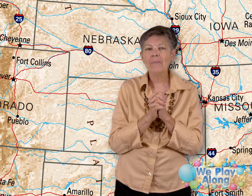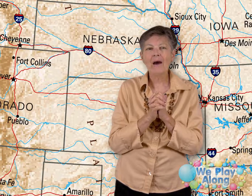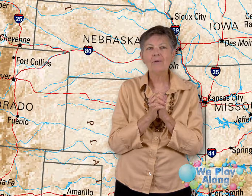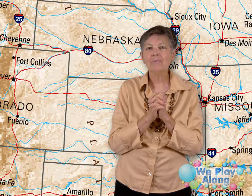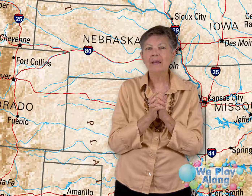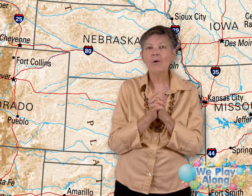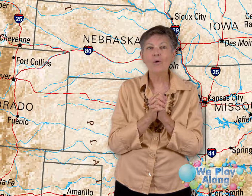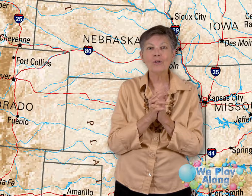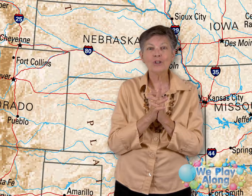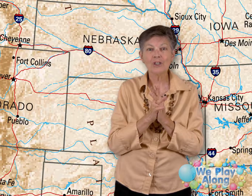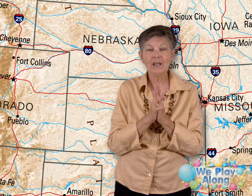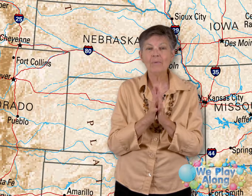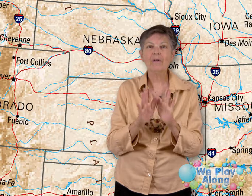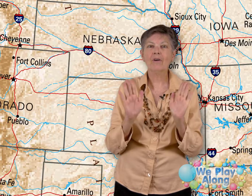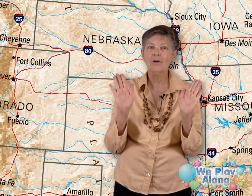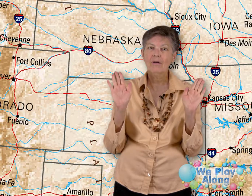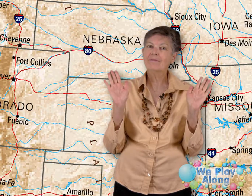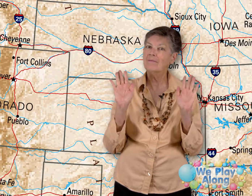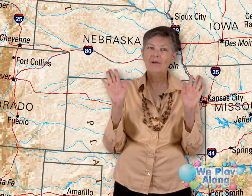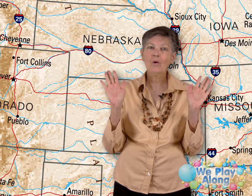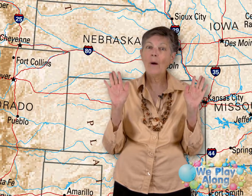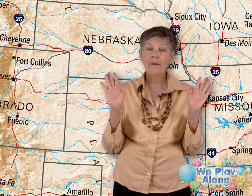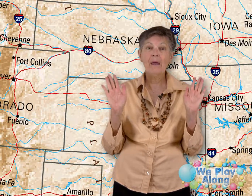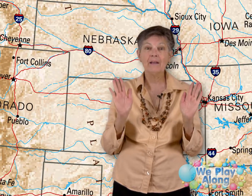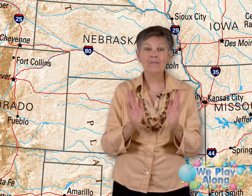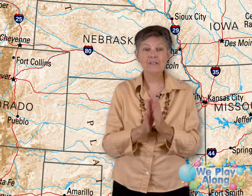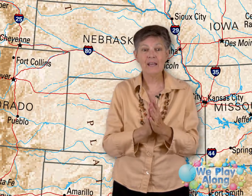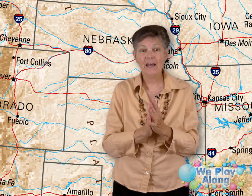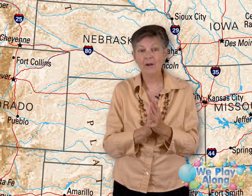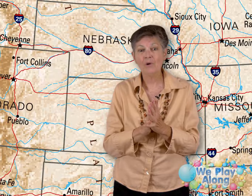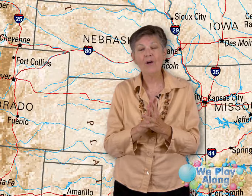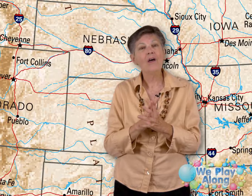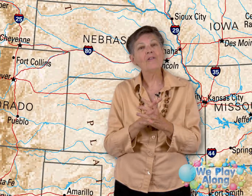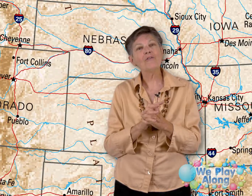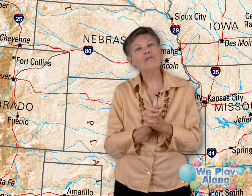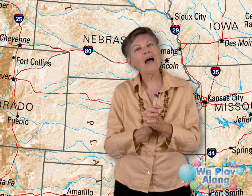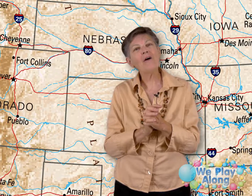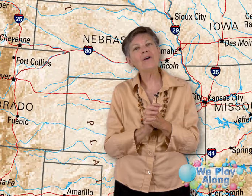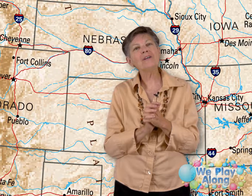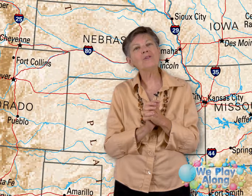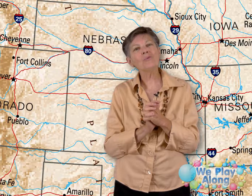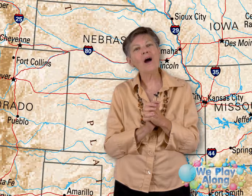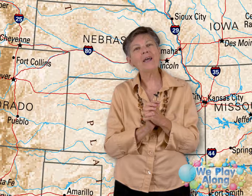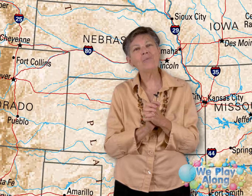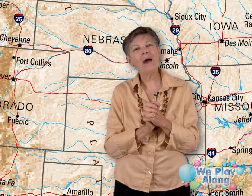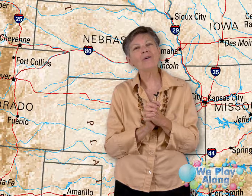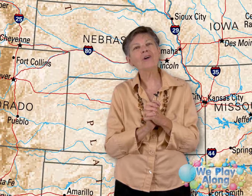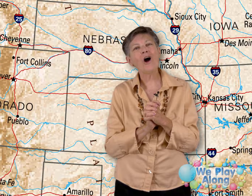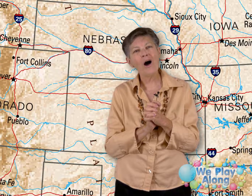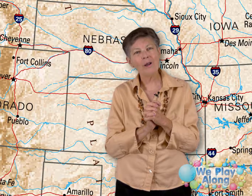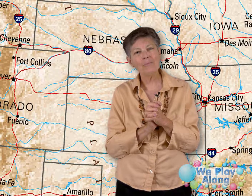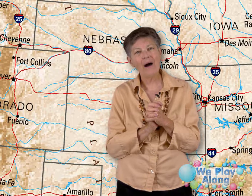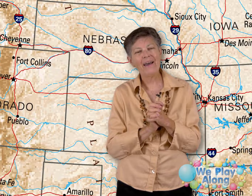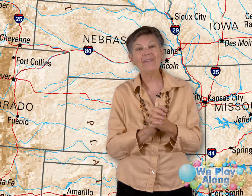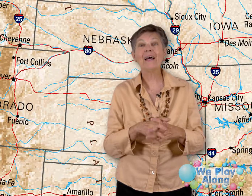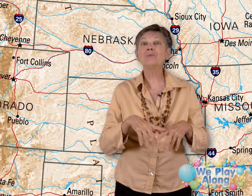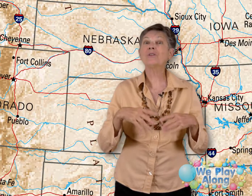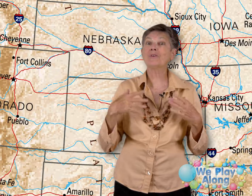Mountain bighorn sheep. They're quite a magnificent animal. The flower is the Rocky Mountain columbine, and that's what their